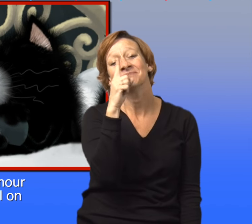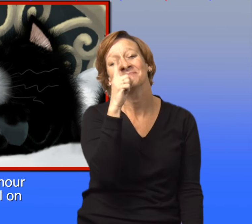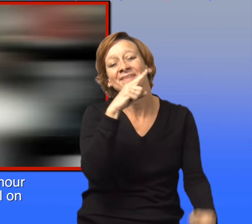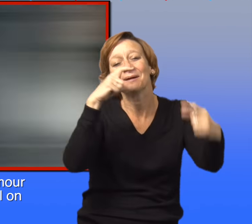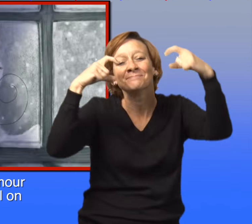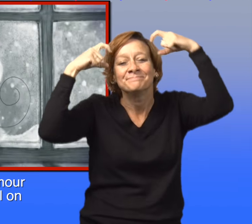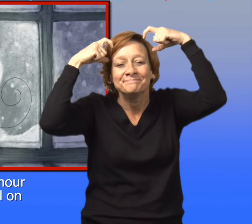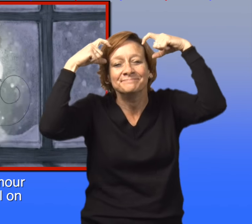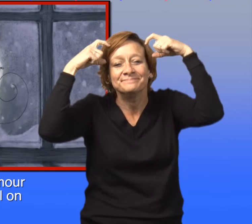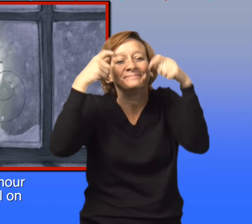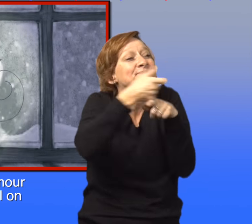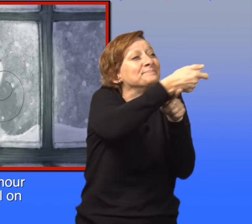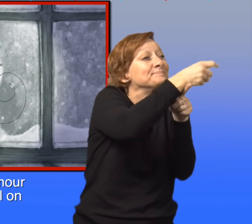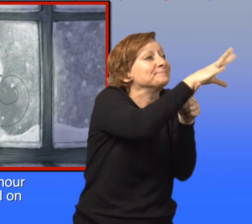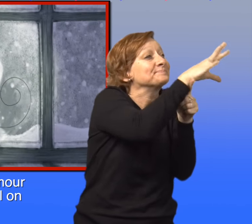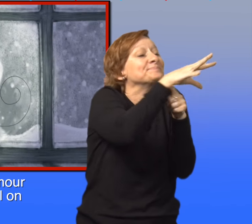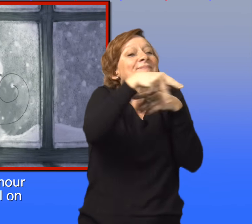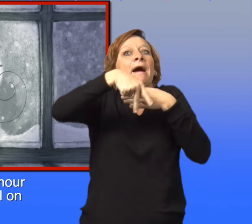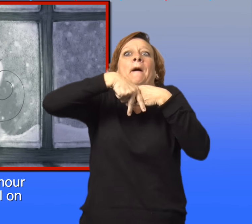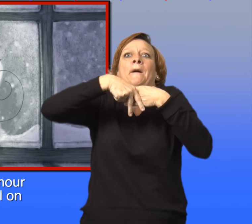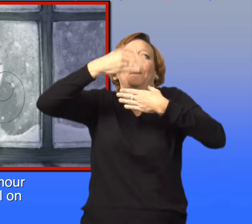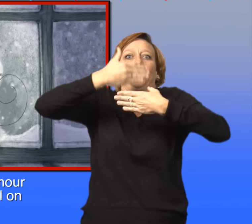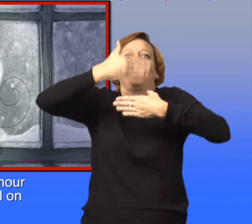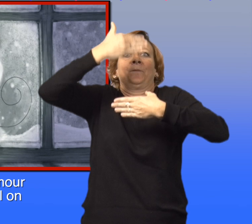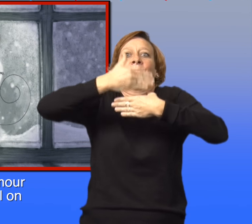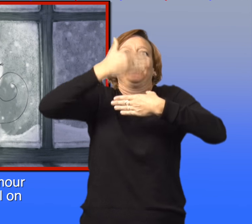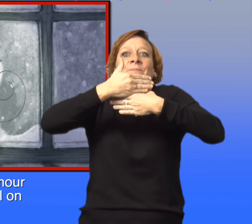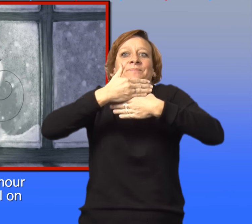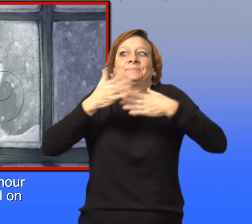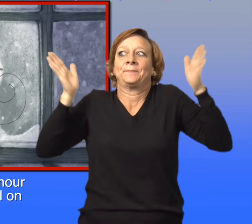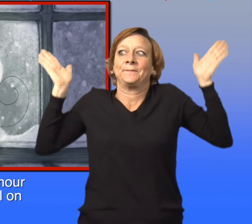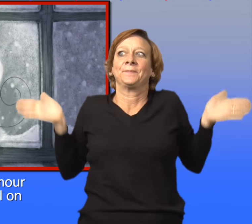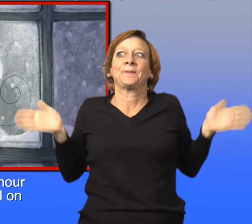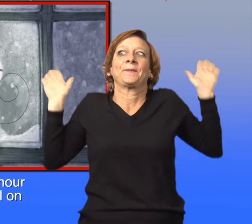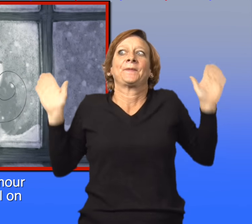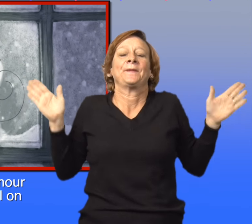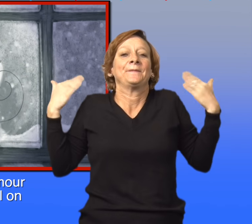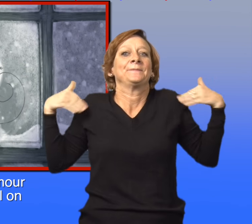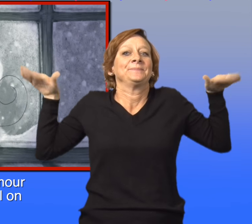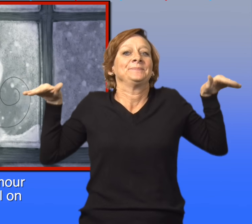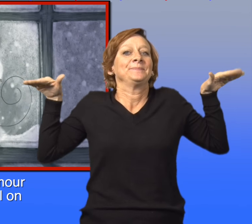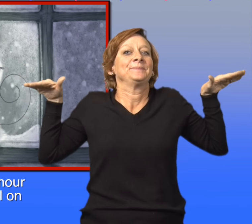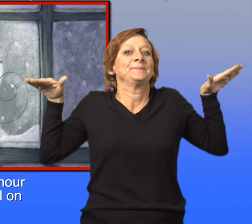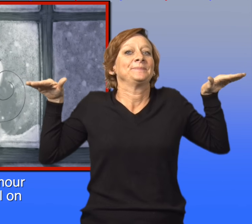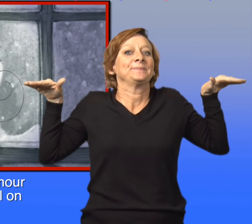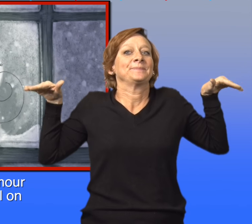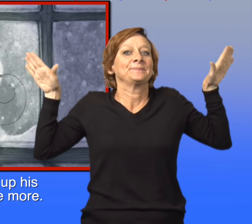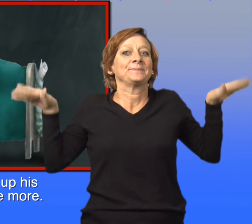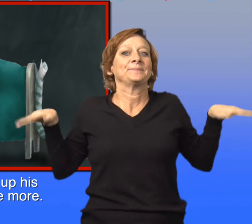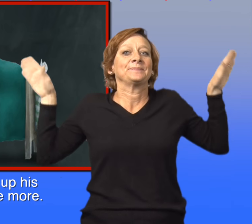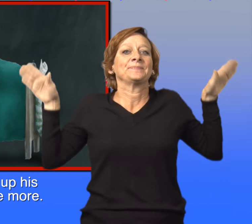called. But it was only Seymour making an ice angel on the window.